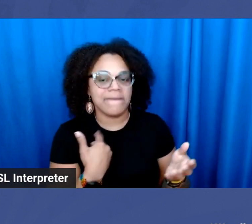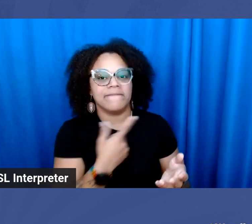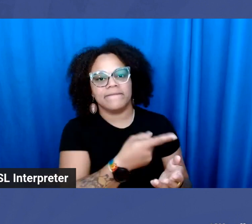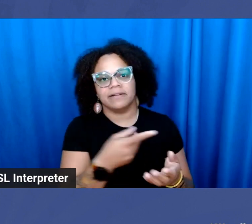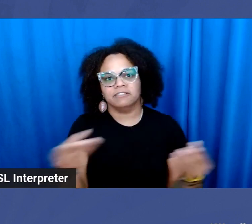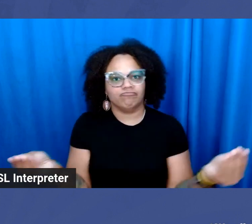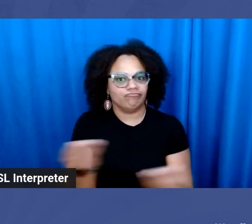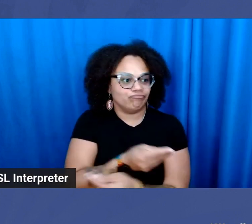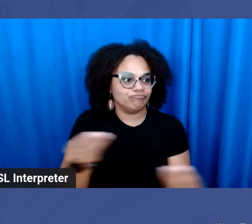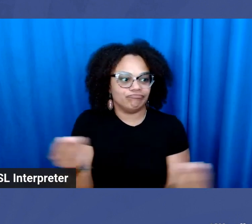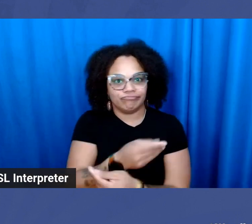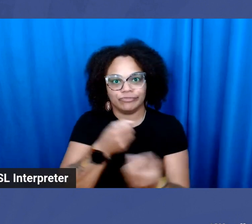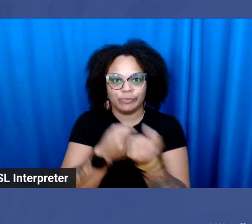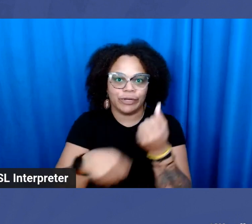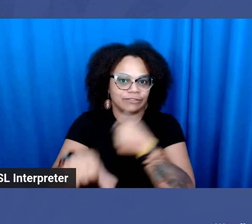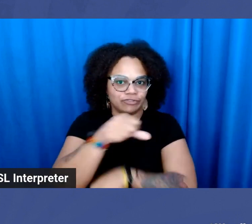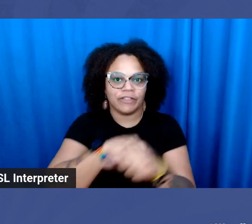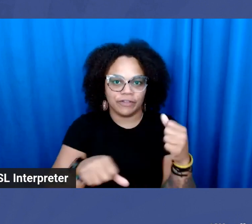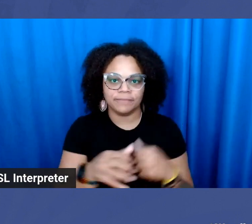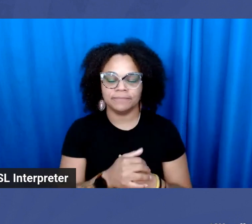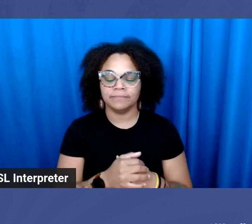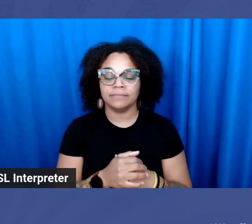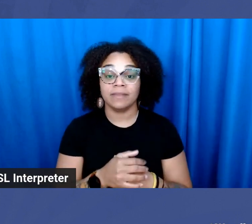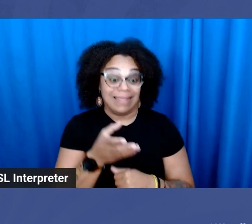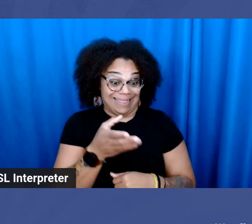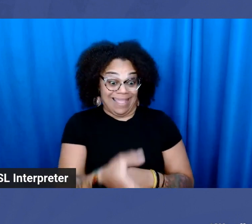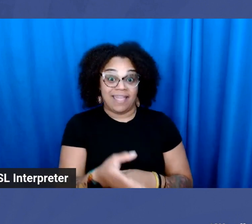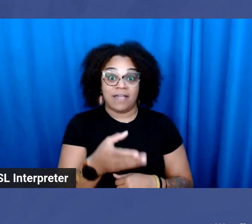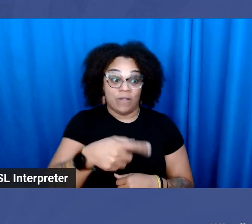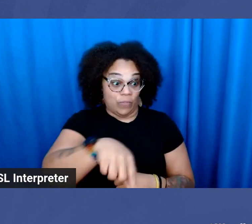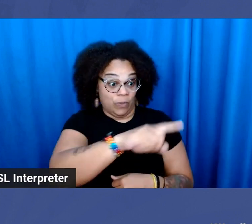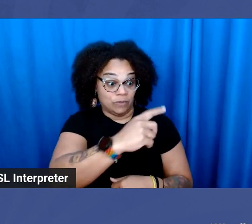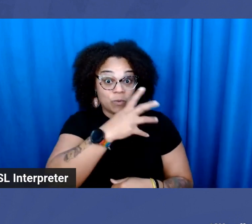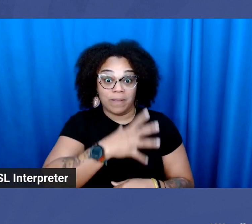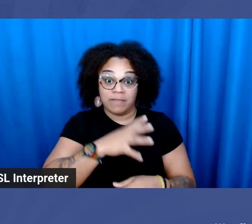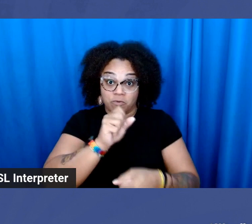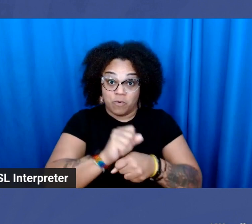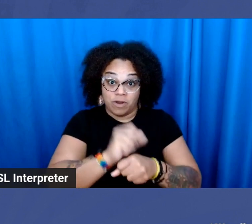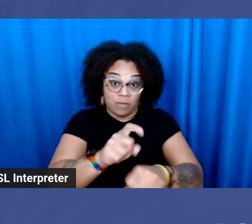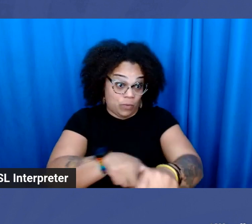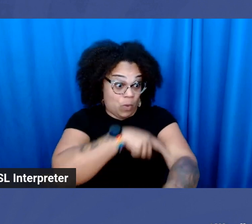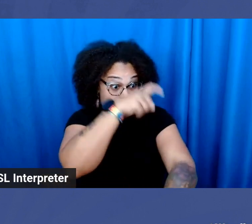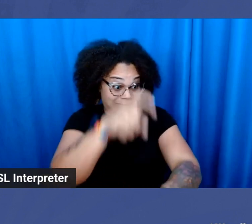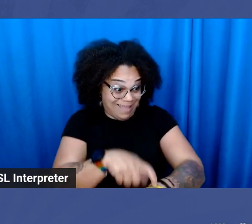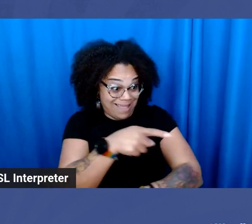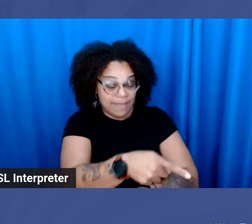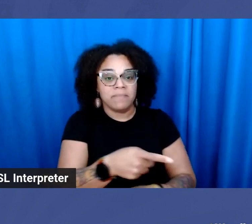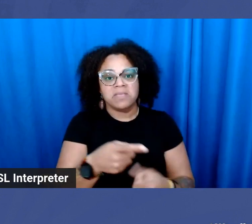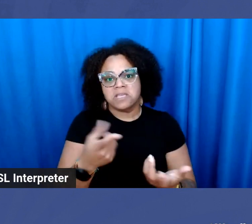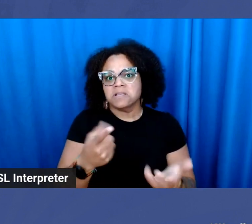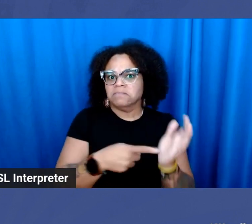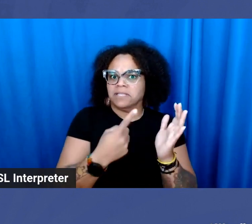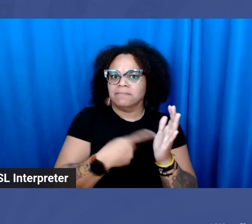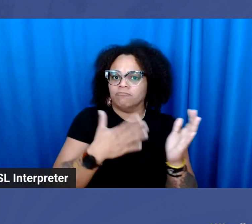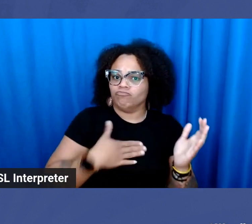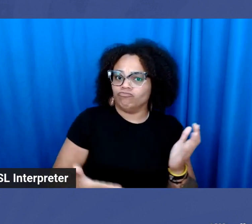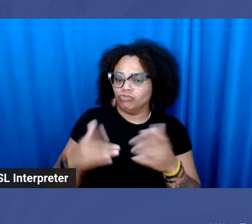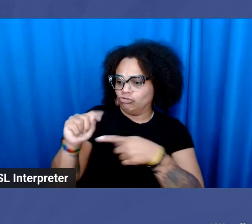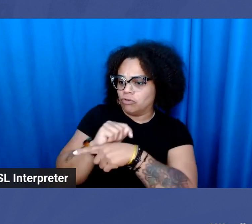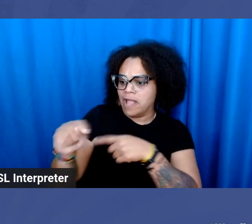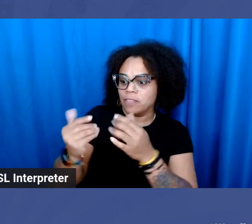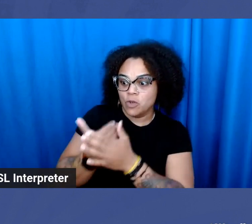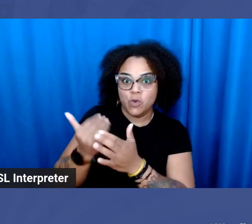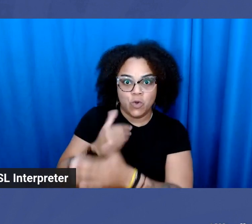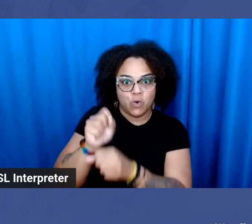way. At the dungeon, the women who had been working there longer would sometimes train the newcomers for free, and Sabrina even remembered